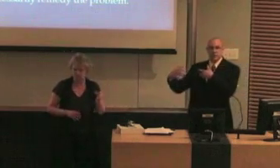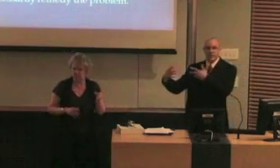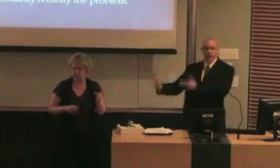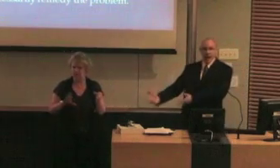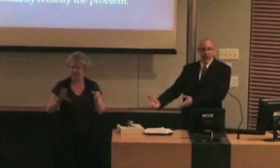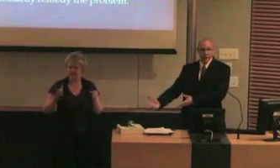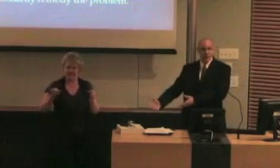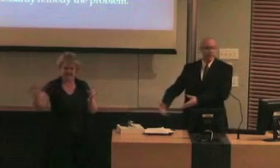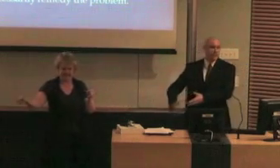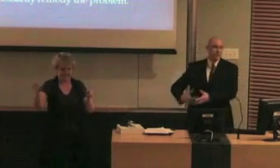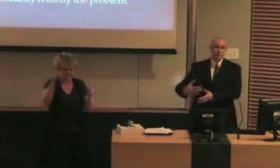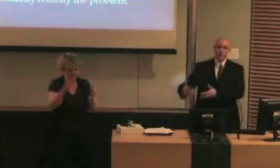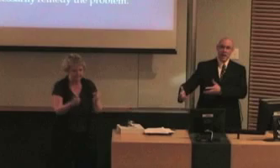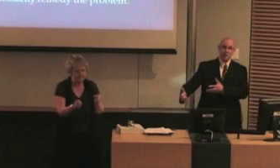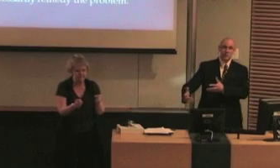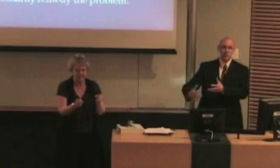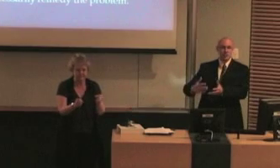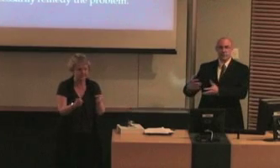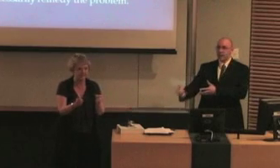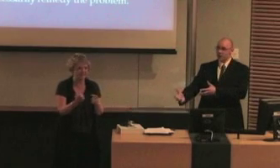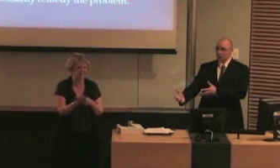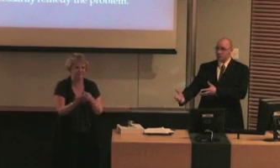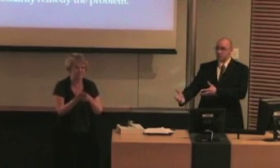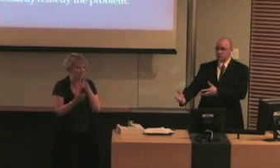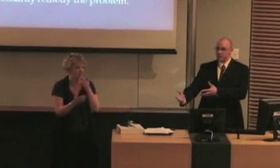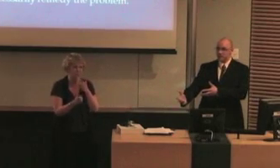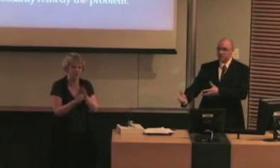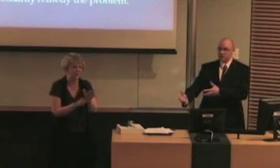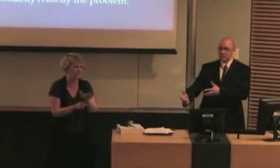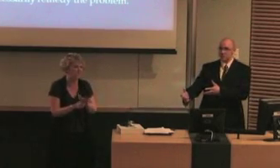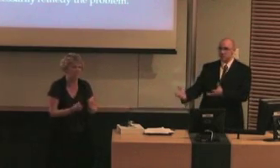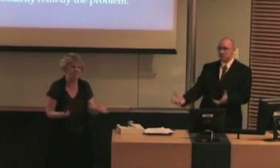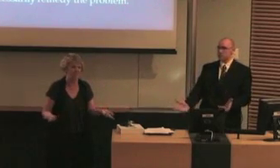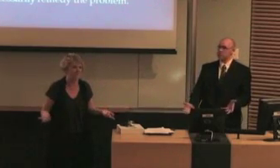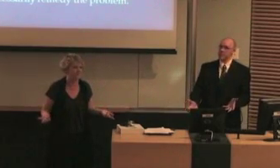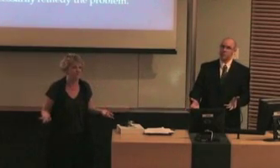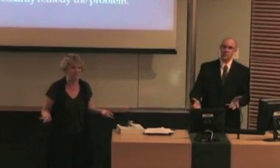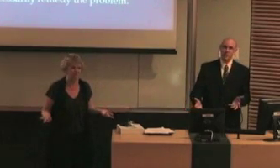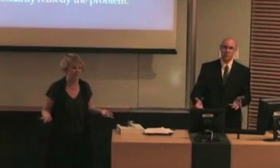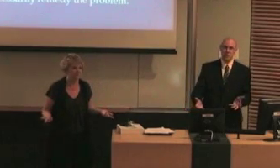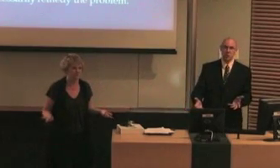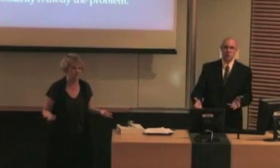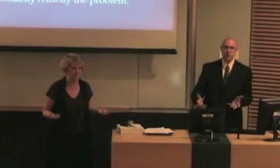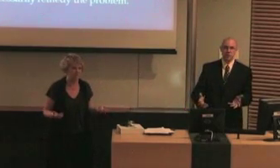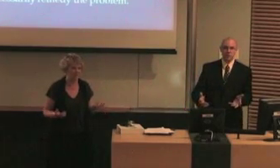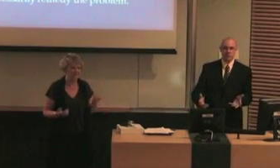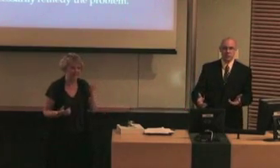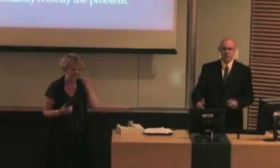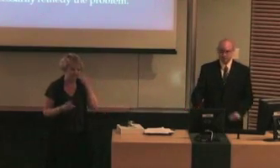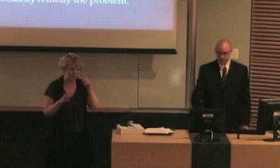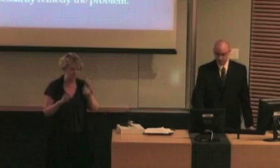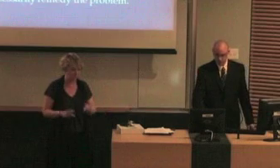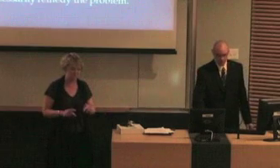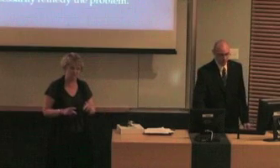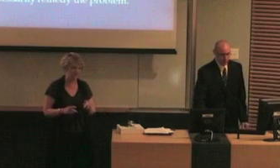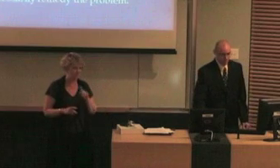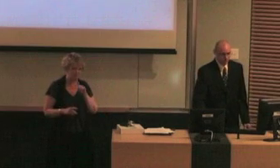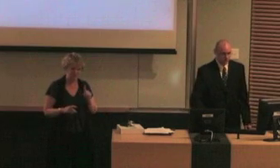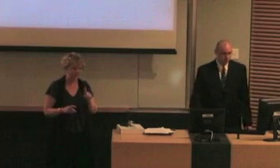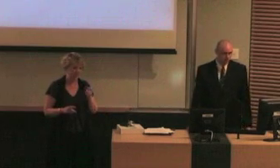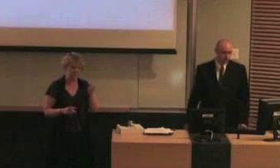have a CDI, sometimes it's just not enough, specifically if you're dealing with a low literacy person.